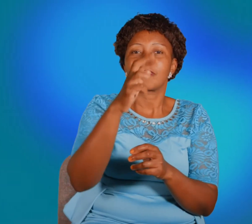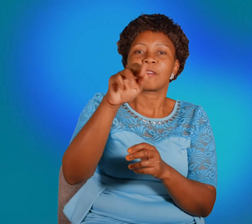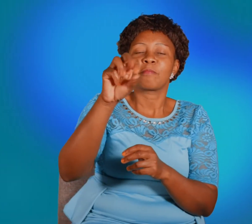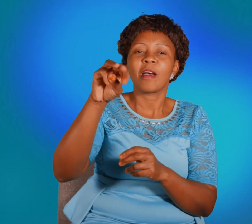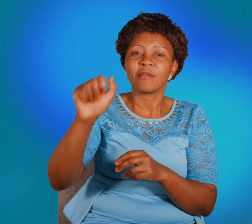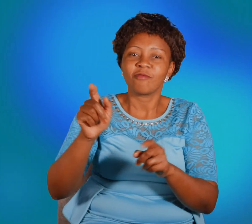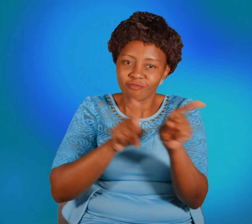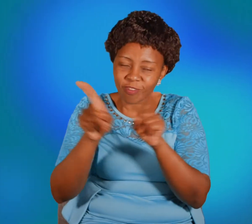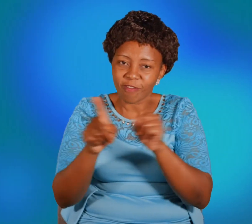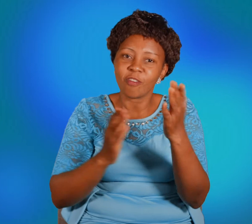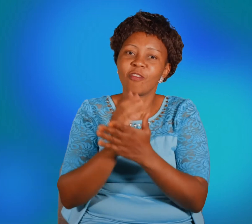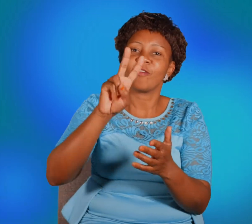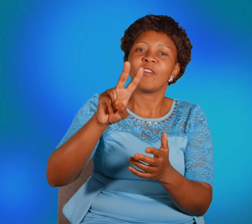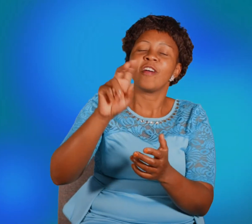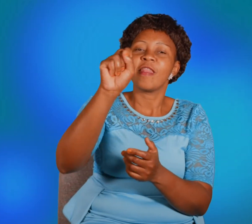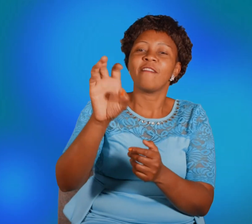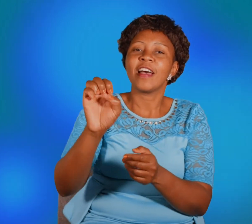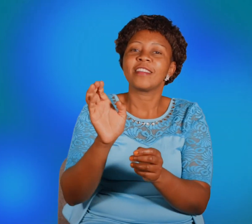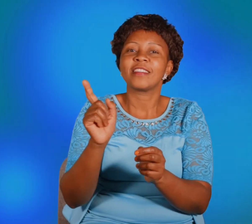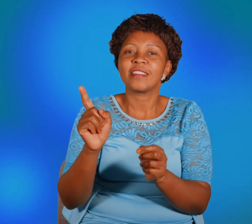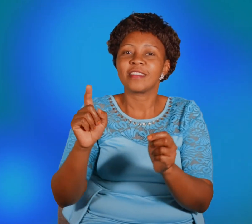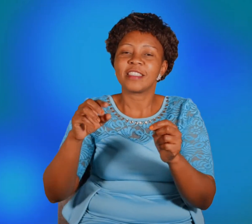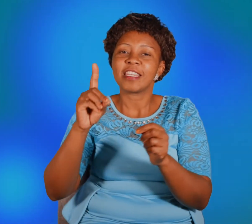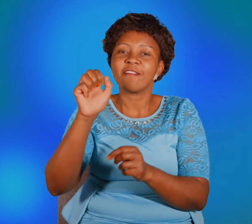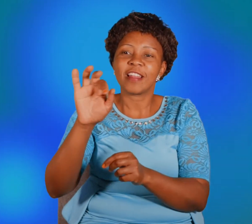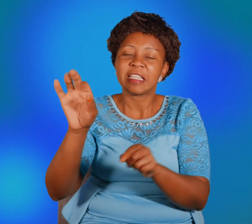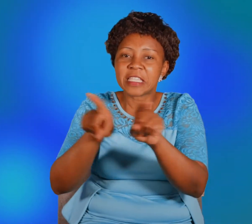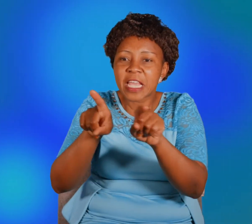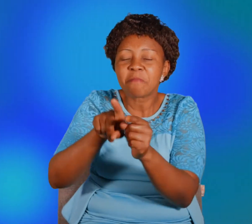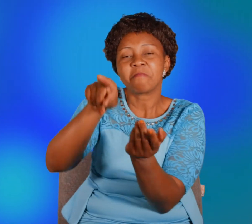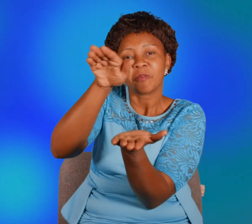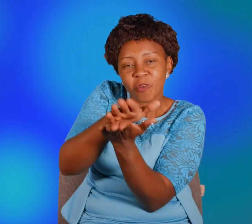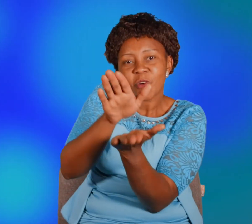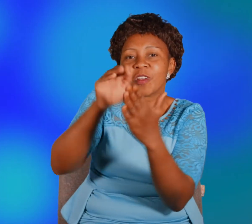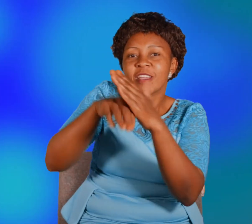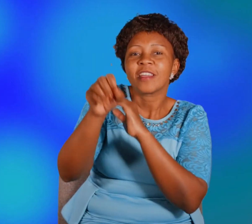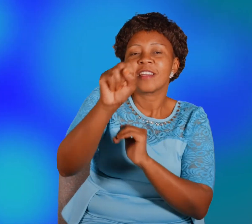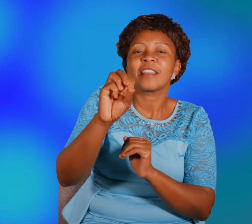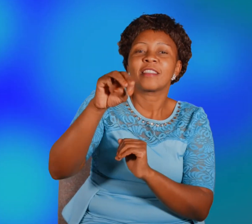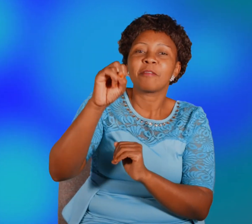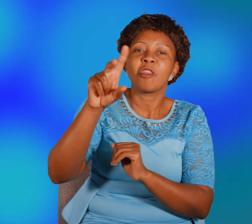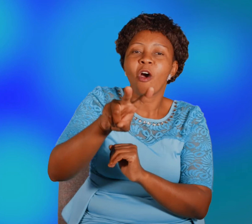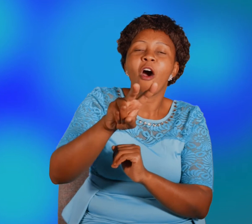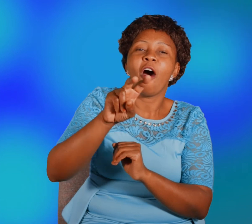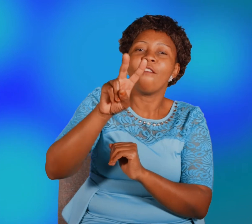Sperms travel through the vas deferens and are stored in the seminal vesicle.